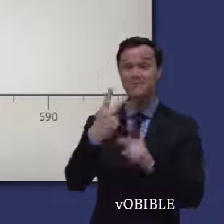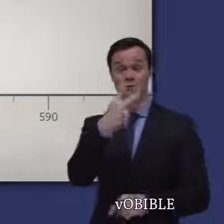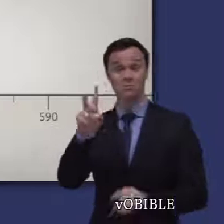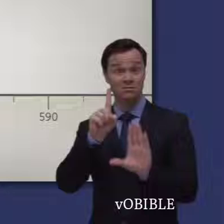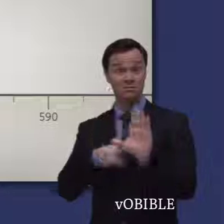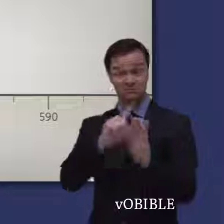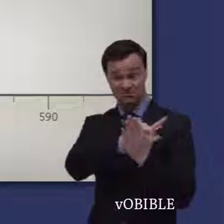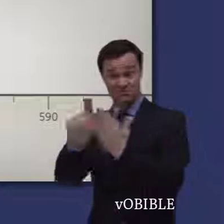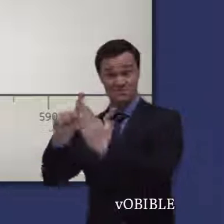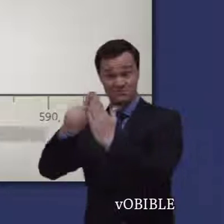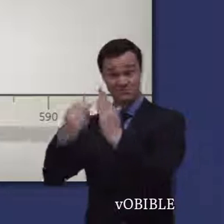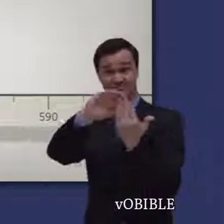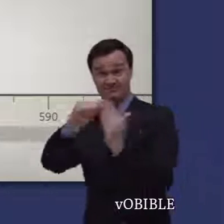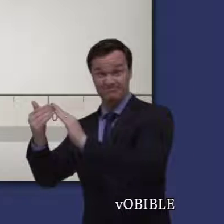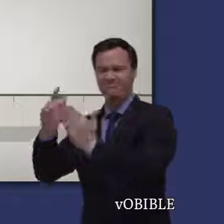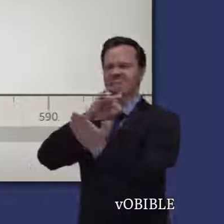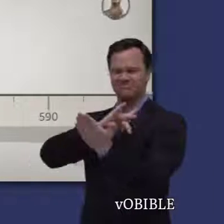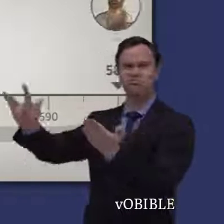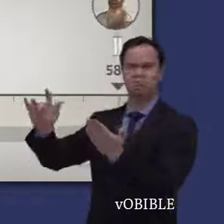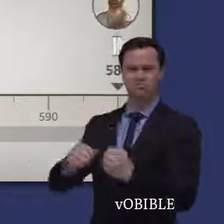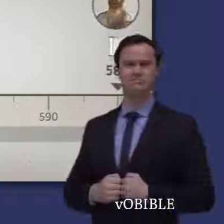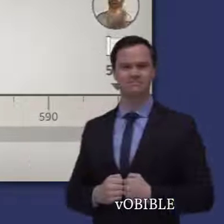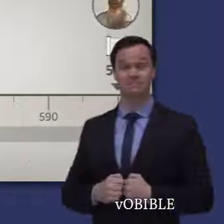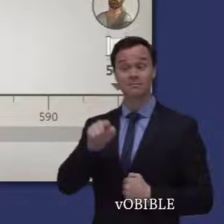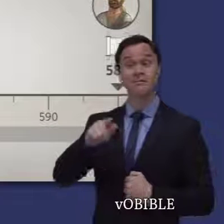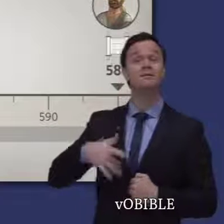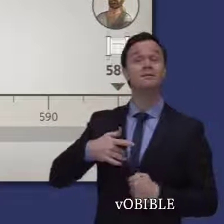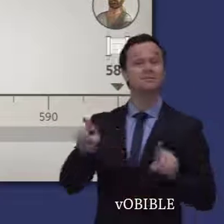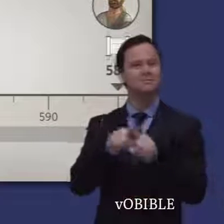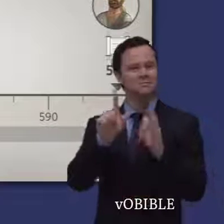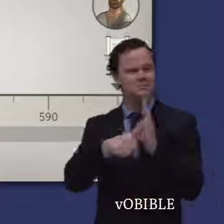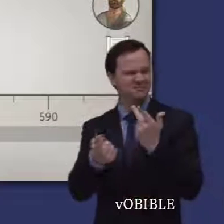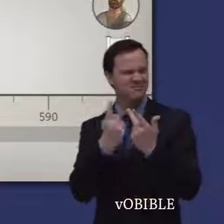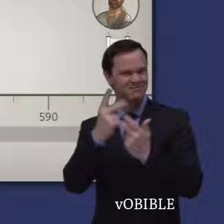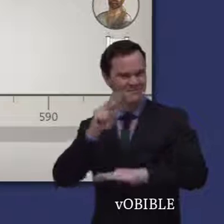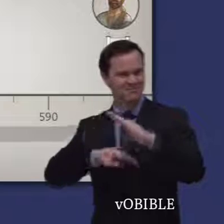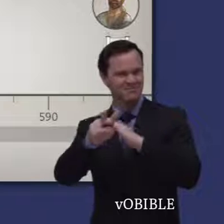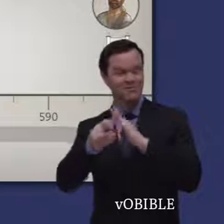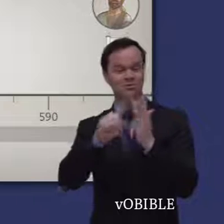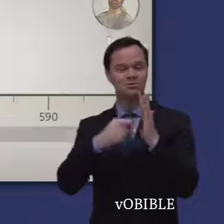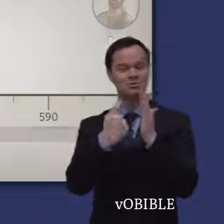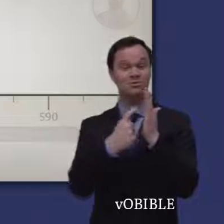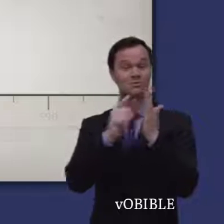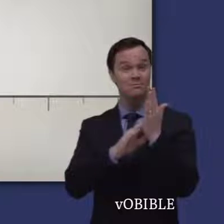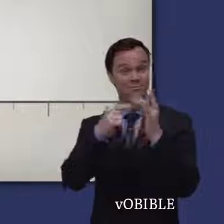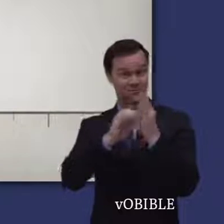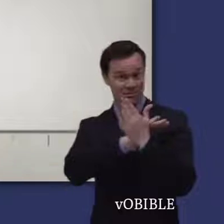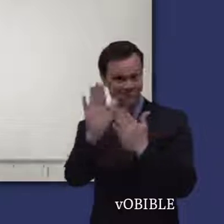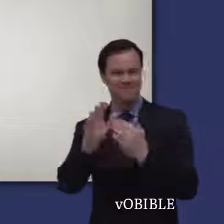of Jerusalem. He was a contemporary of Jeremiah, who also served in Judah.